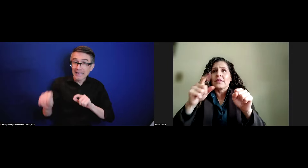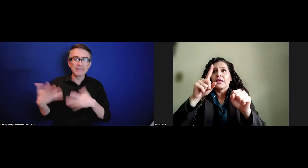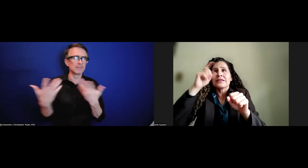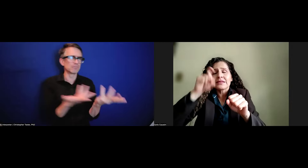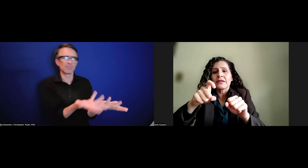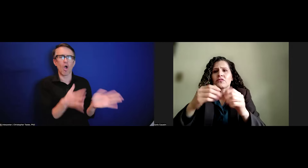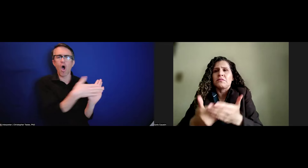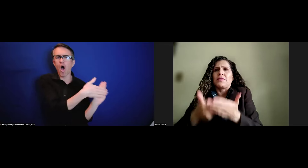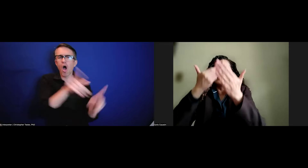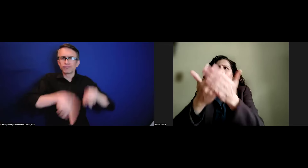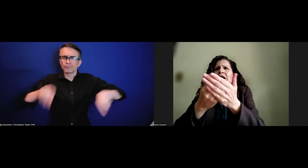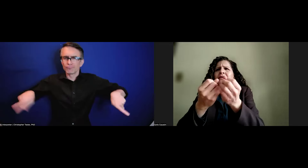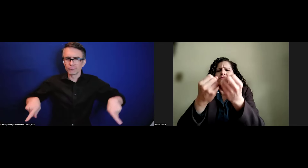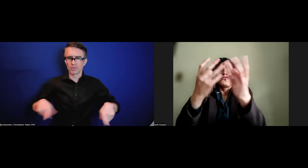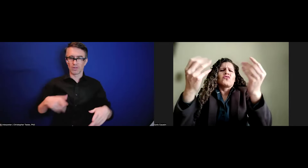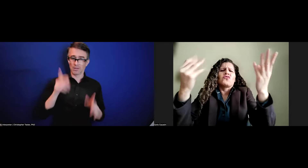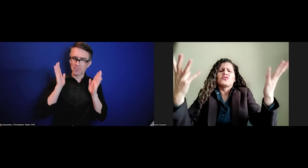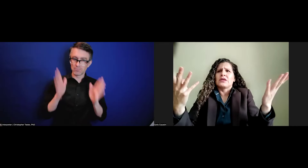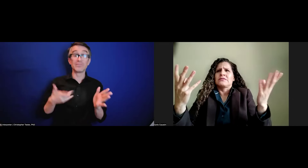sistema de salud.